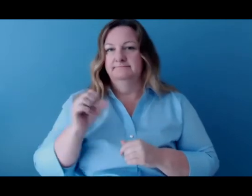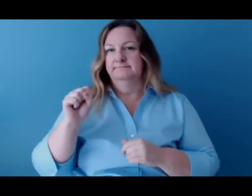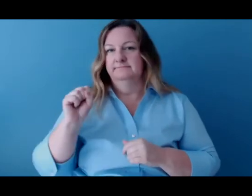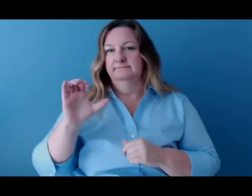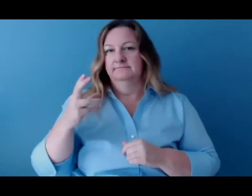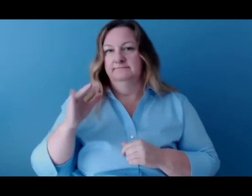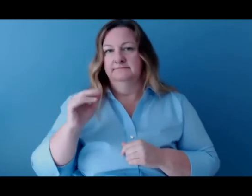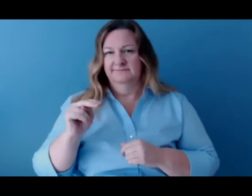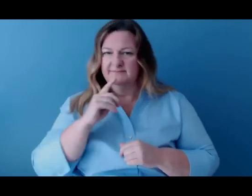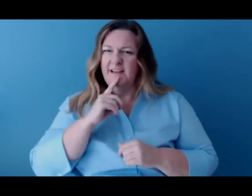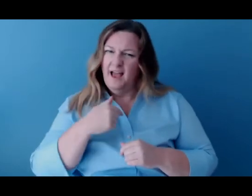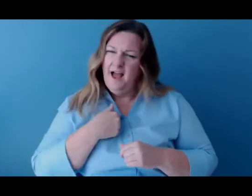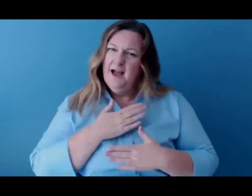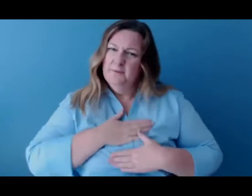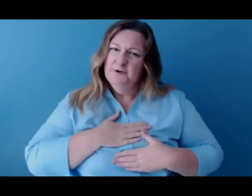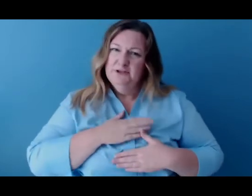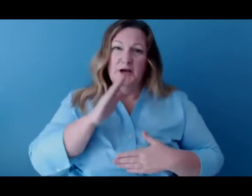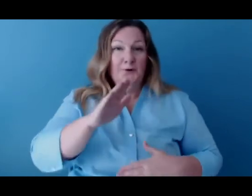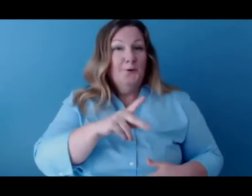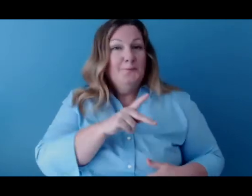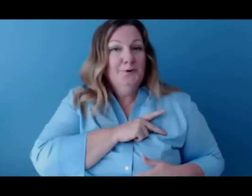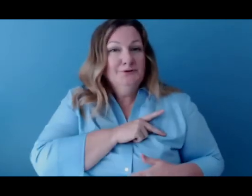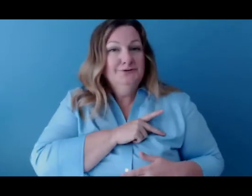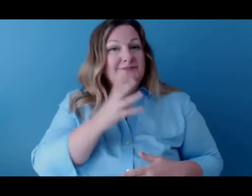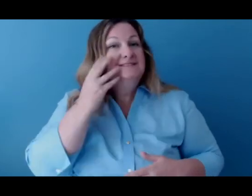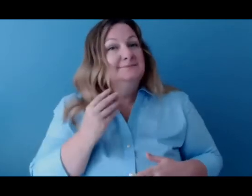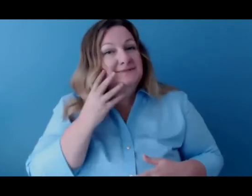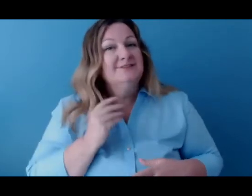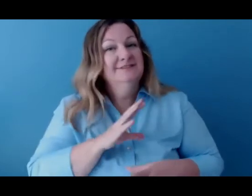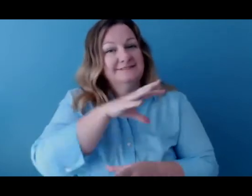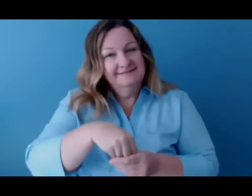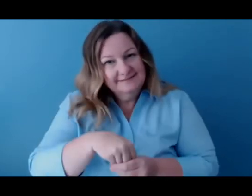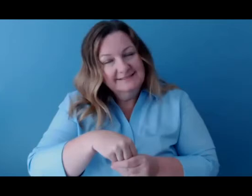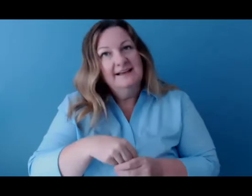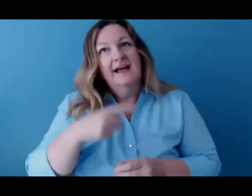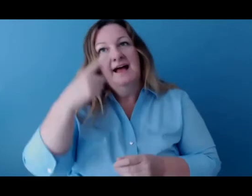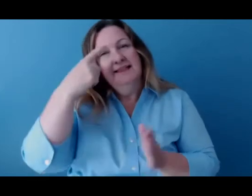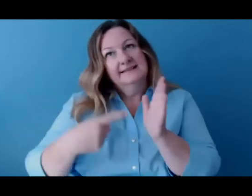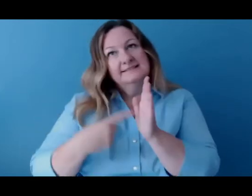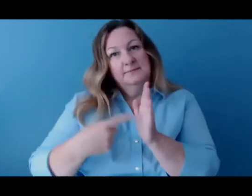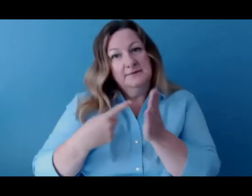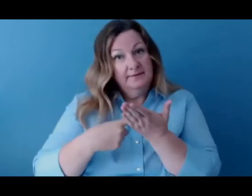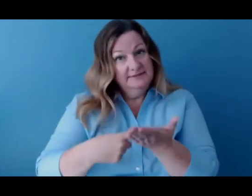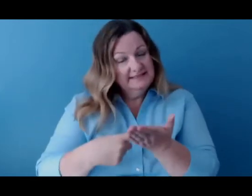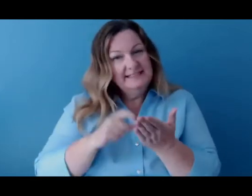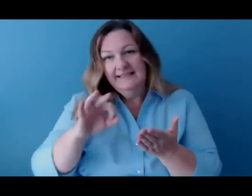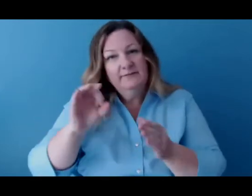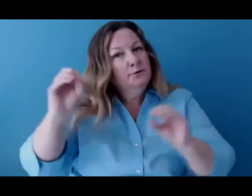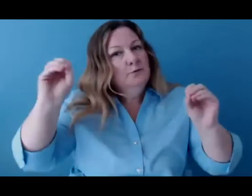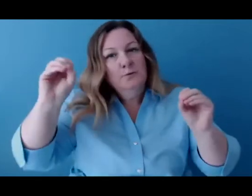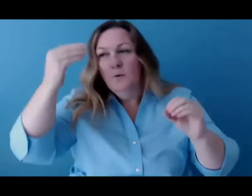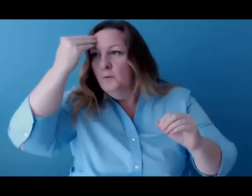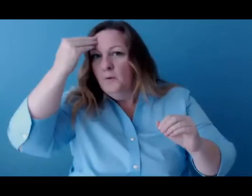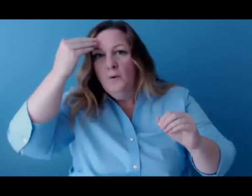story into this, because I think a lot of times these conversations, it's hard to relate when you've never been around other people with